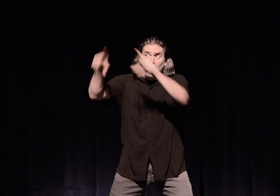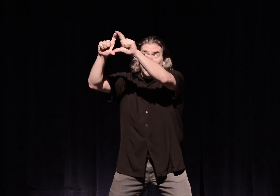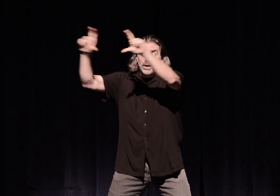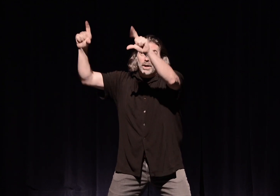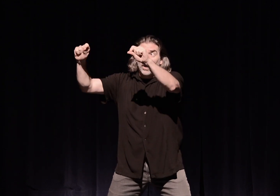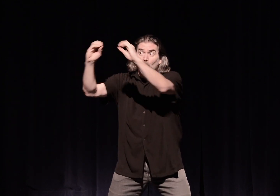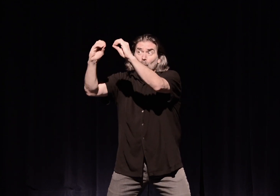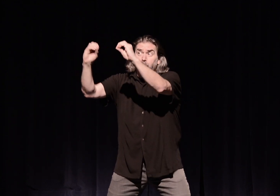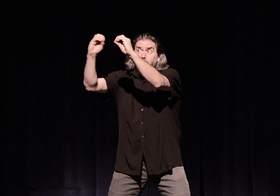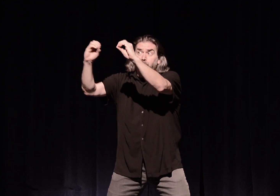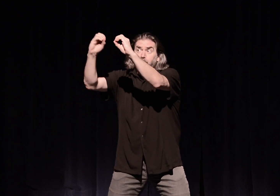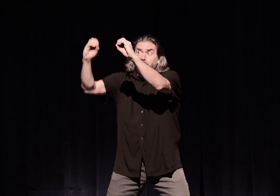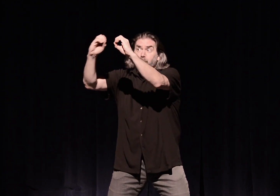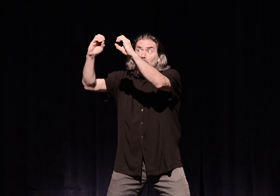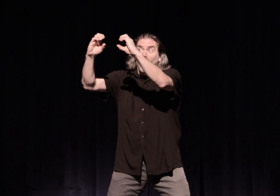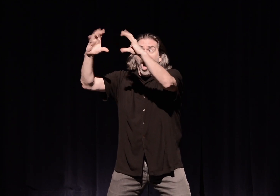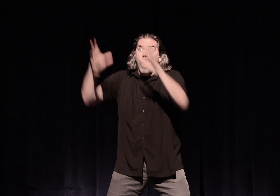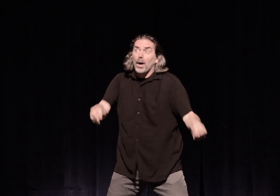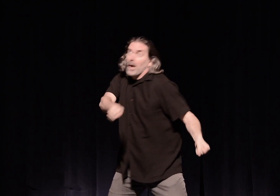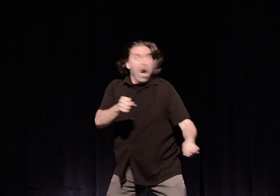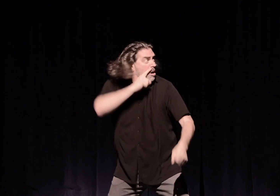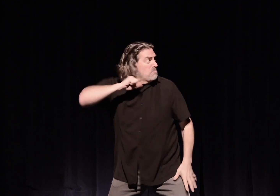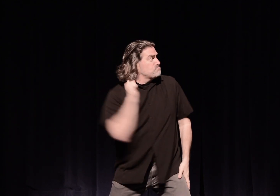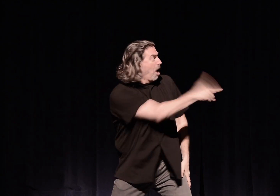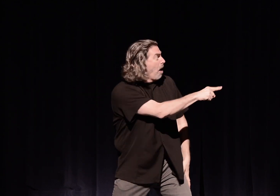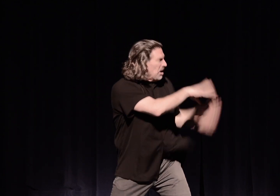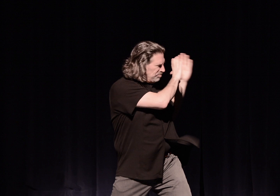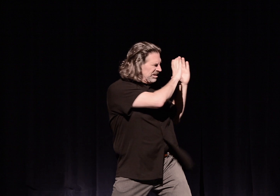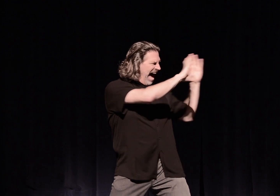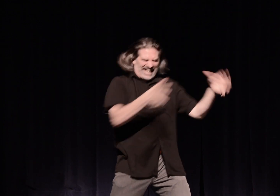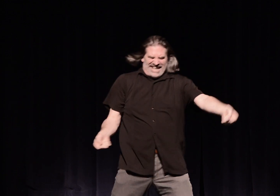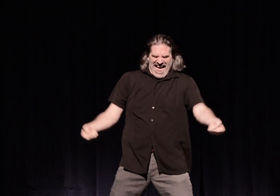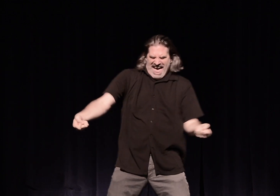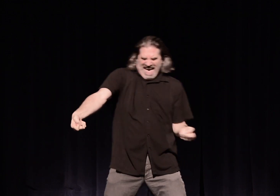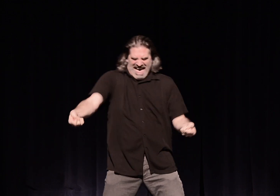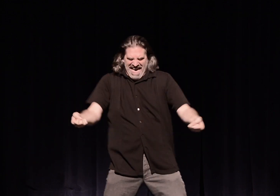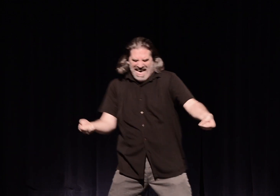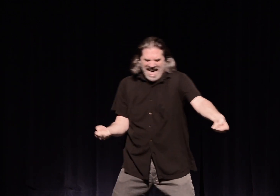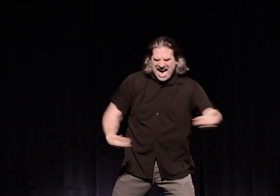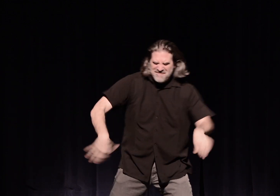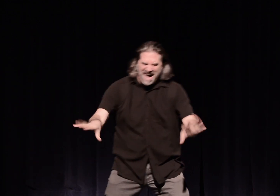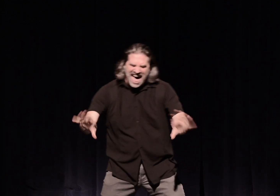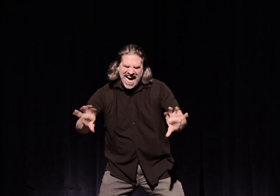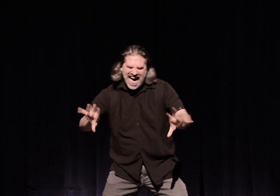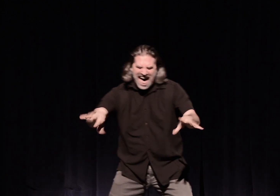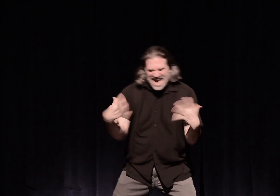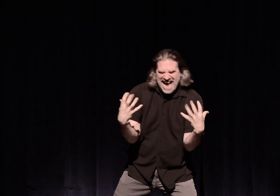Through the rear view mirror, 2 beams of light. It's a tractor trailer,